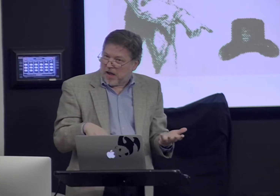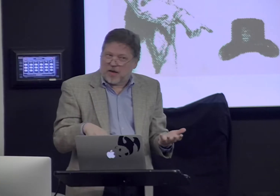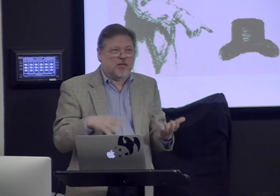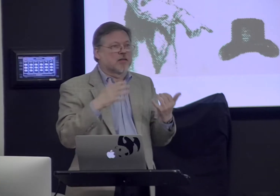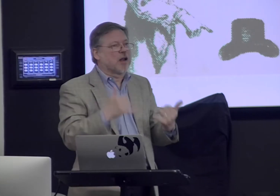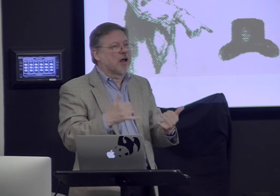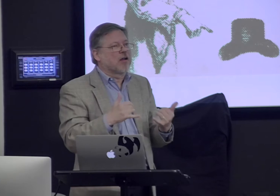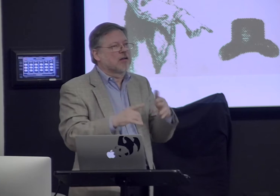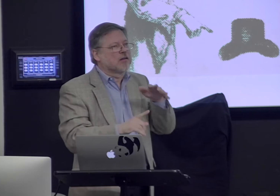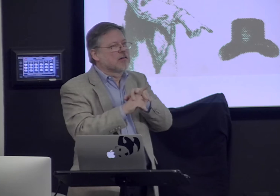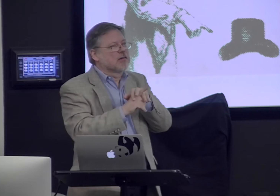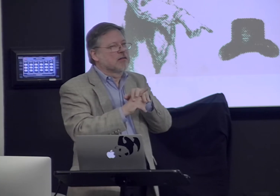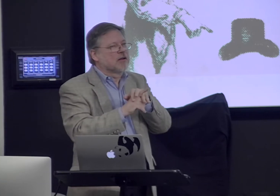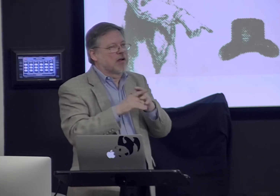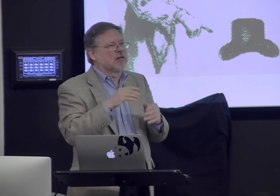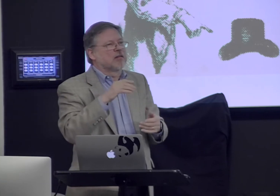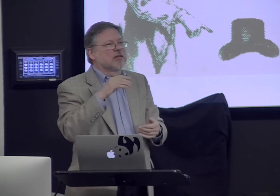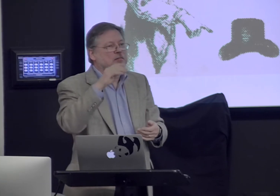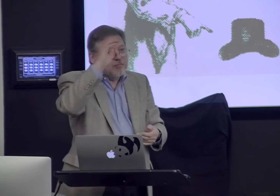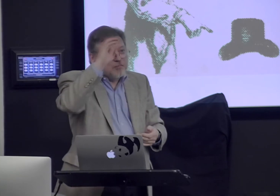doing some domestic activity at a table.